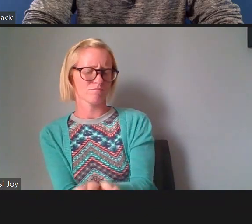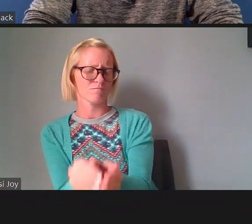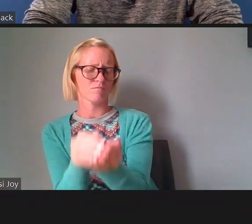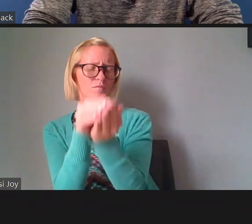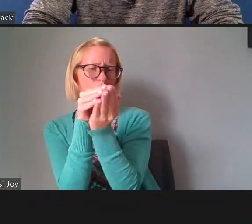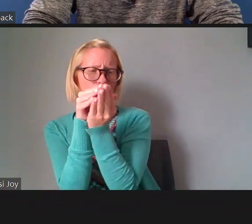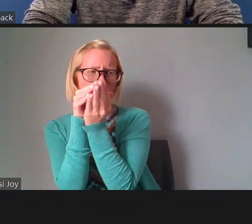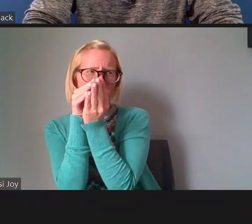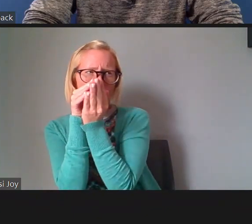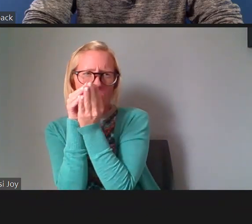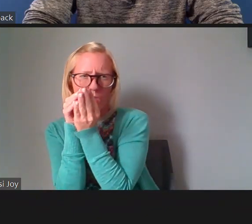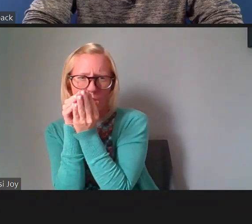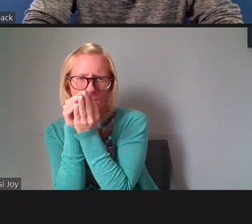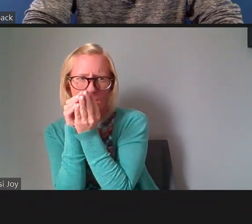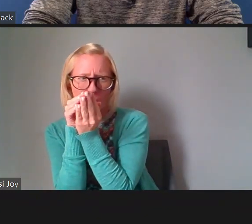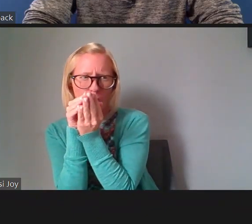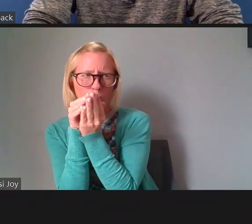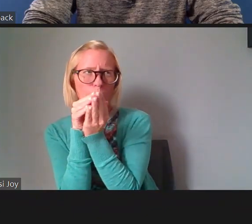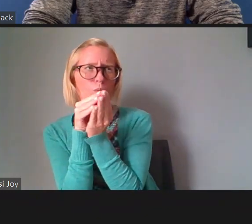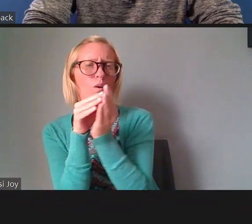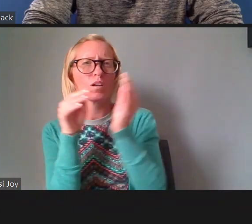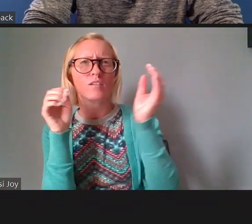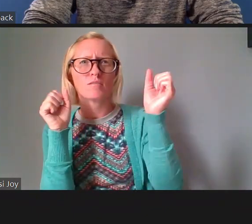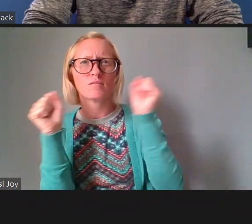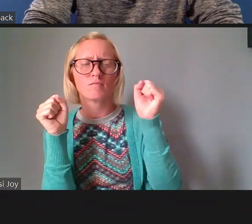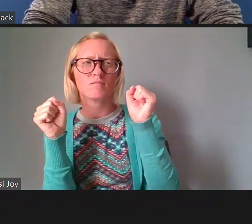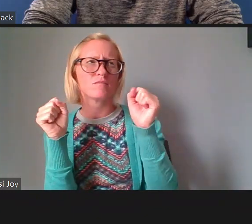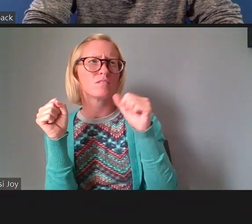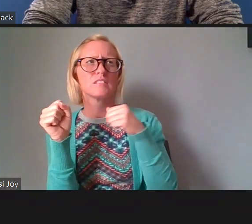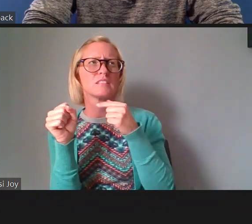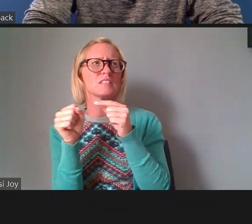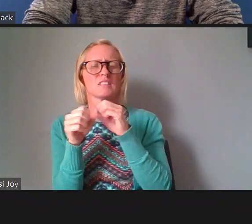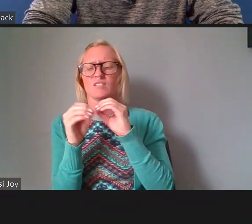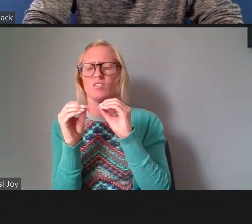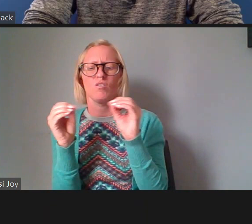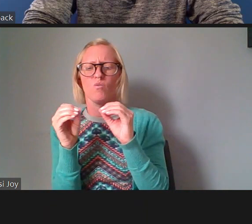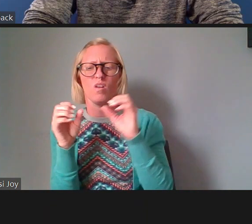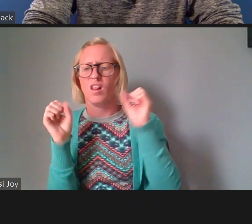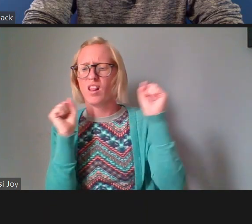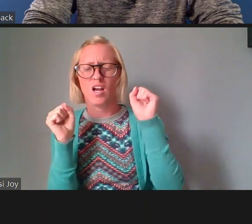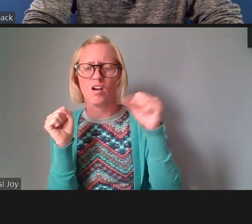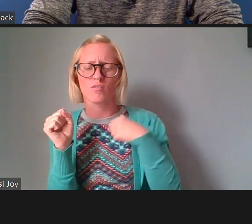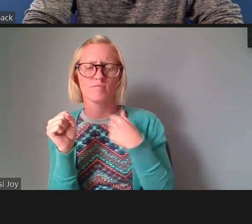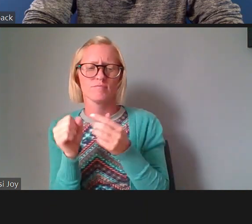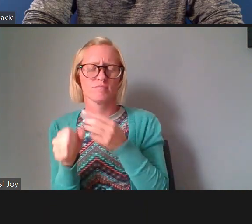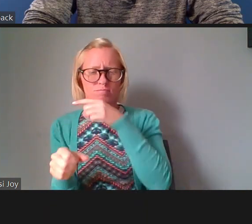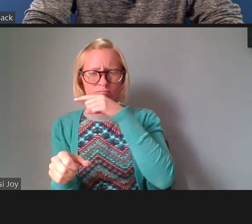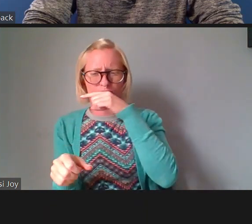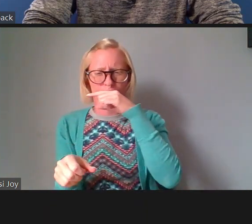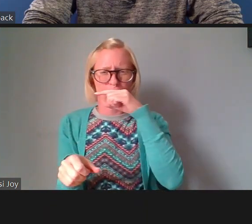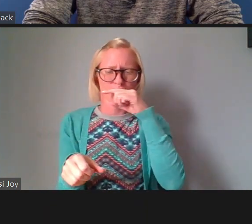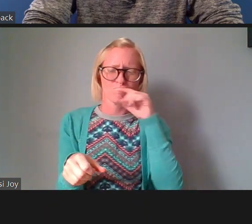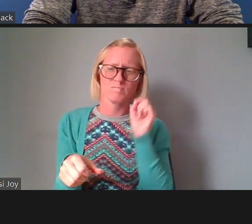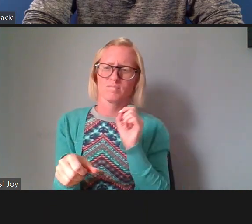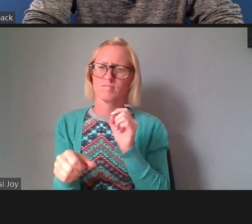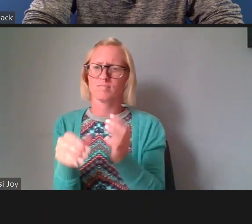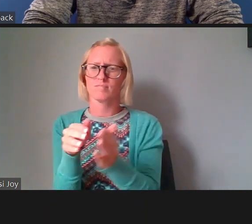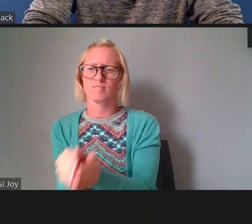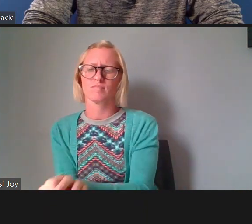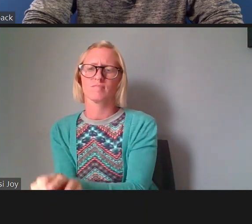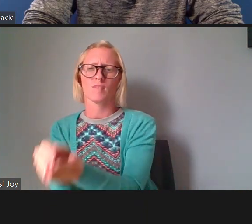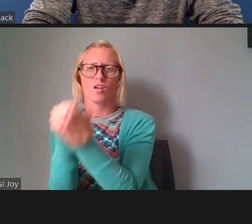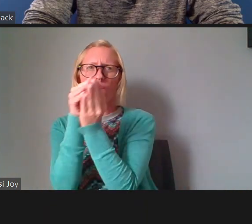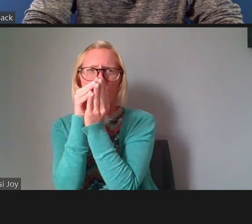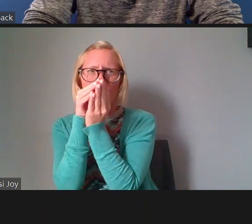blew. There came a rushing sound from its mouth, but nothing more. Ralph wiped the salt water off his lips and tried again, but the shell